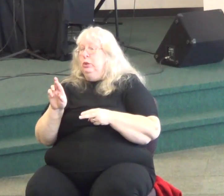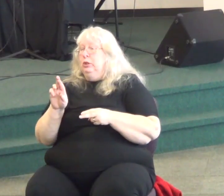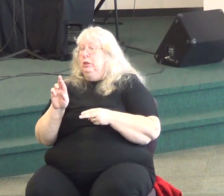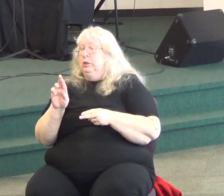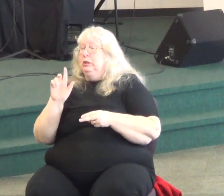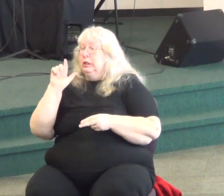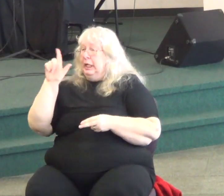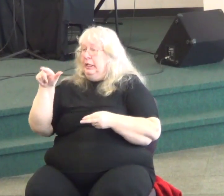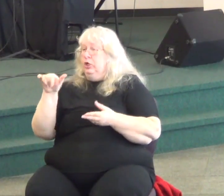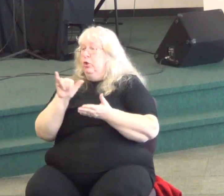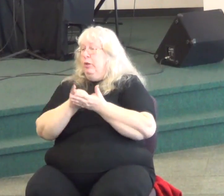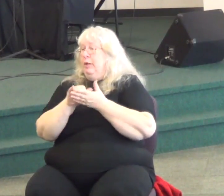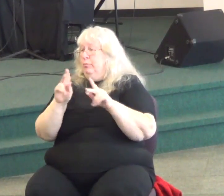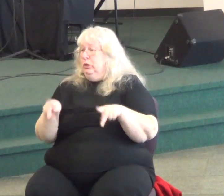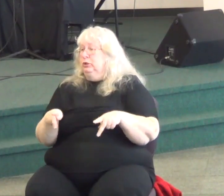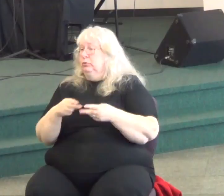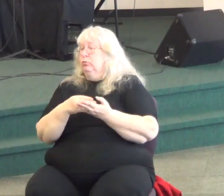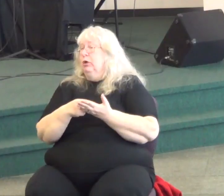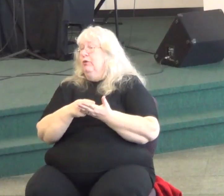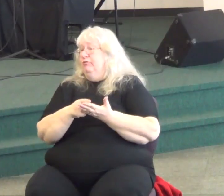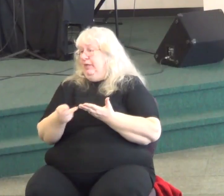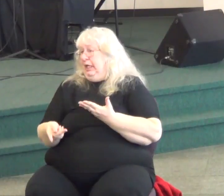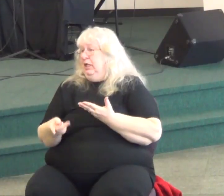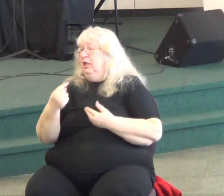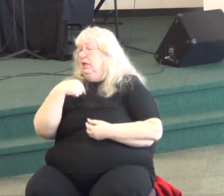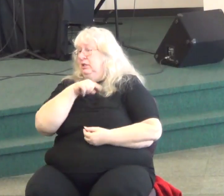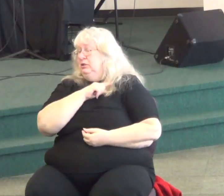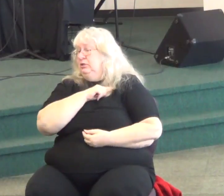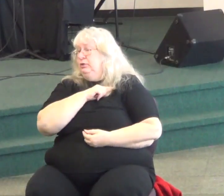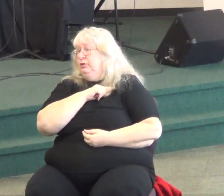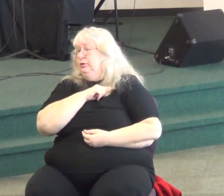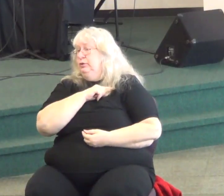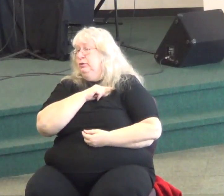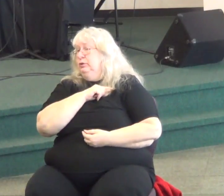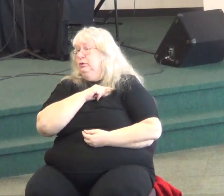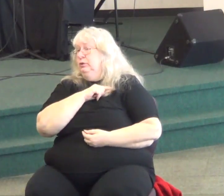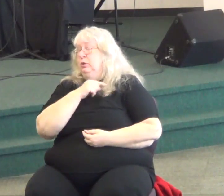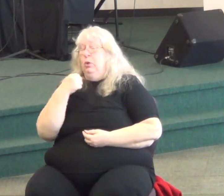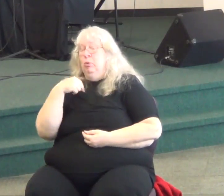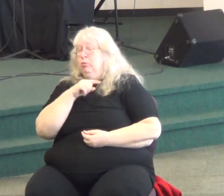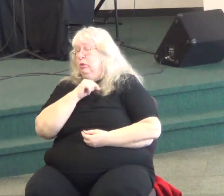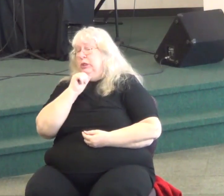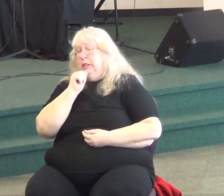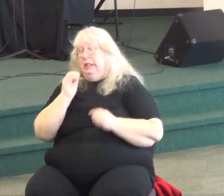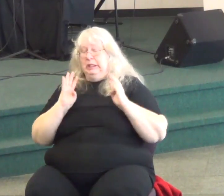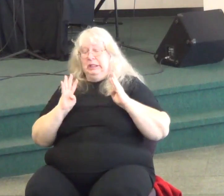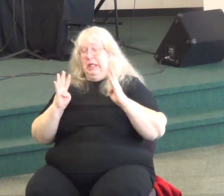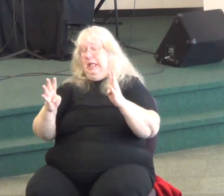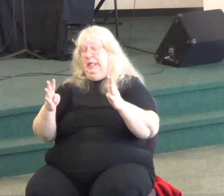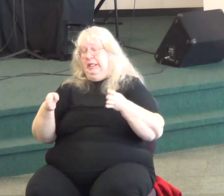We're not lining the streets this morning. We're all sitting here in God's presence. What a beautiful